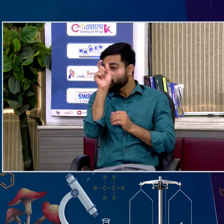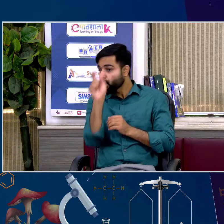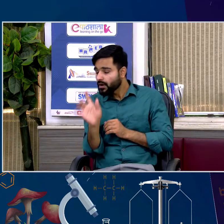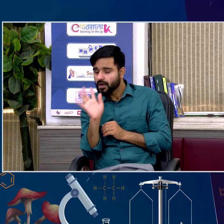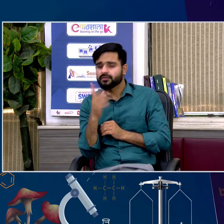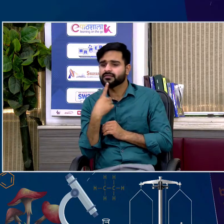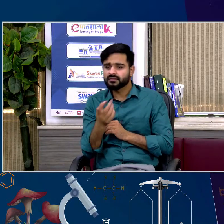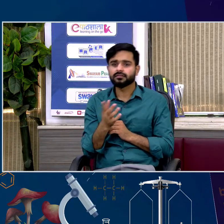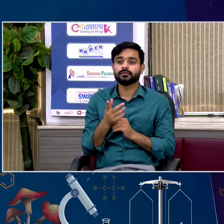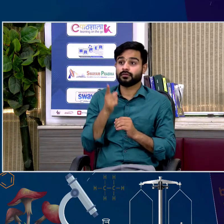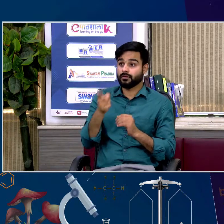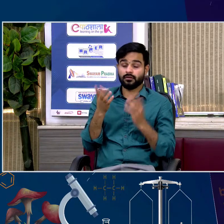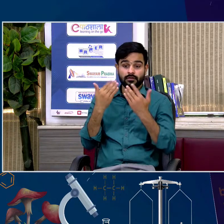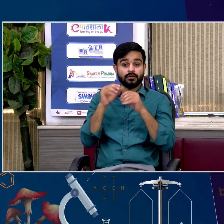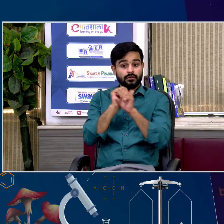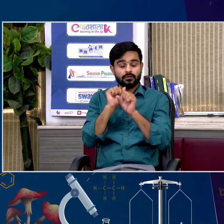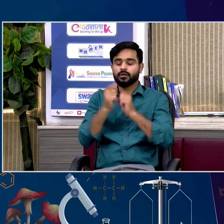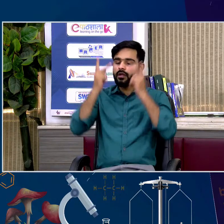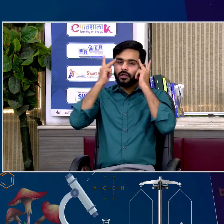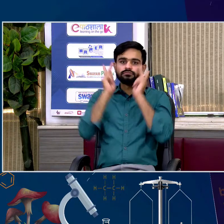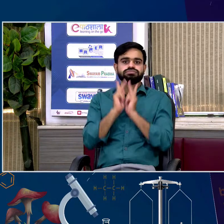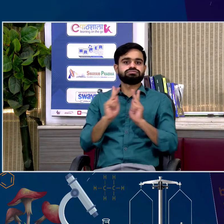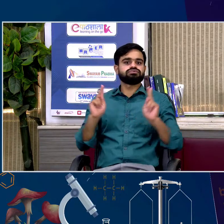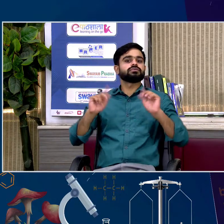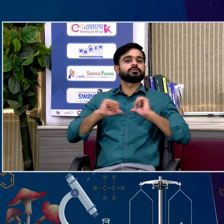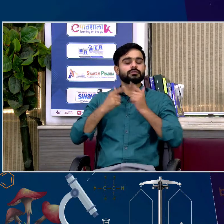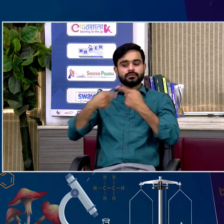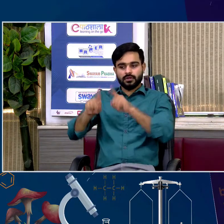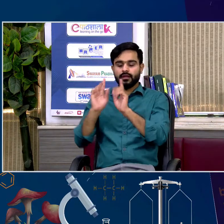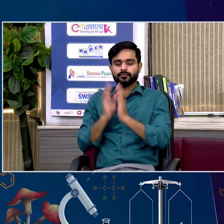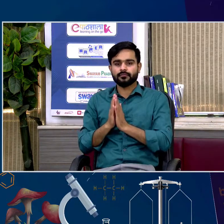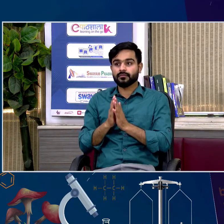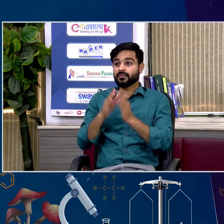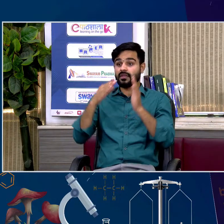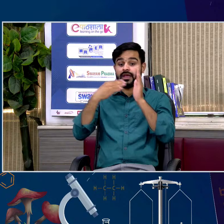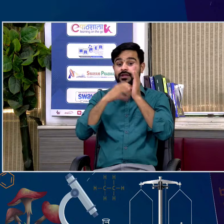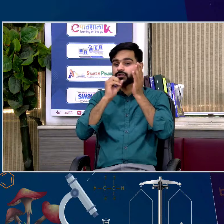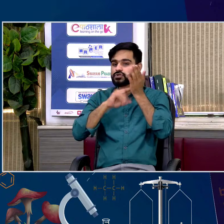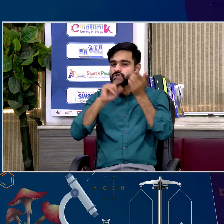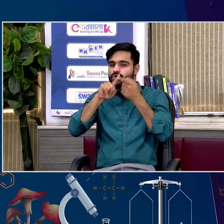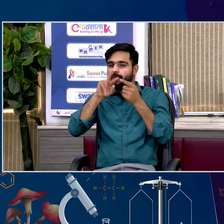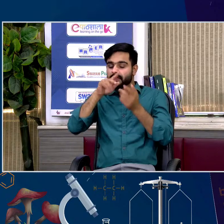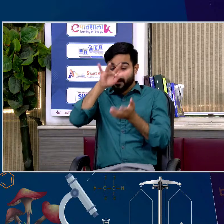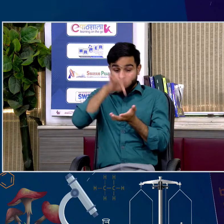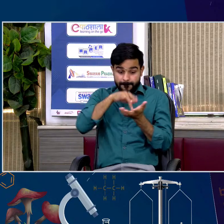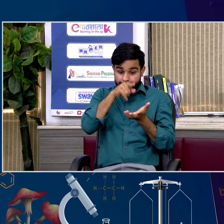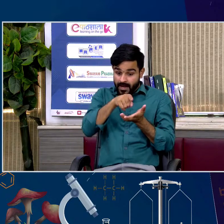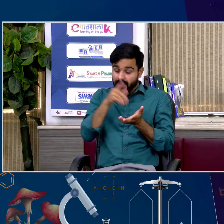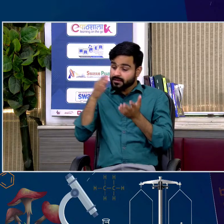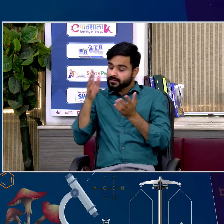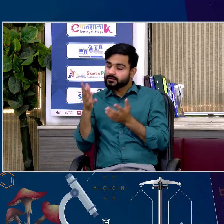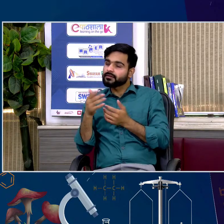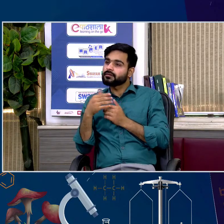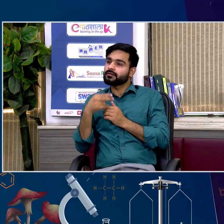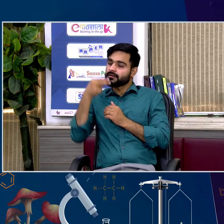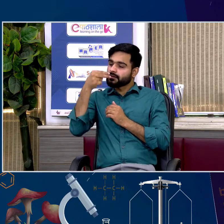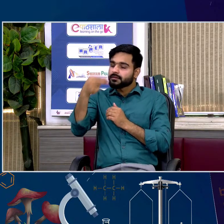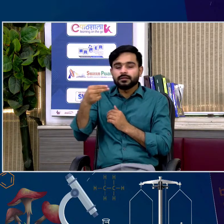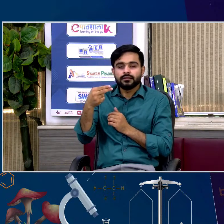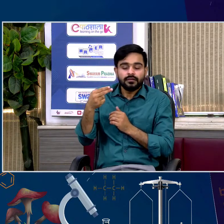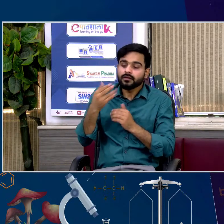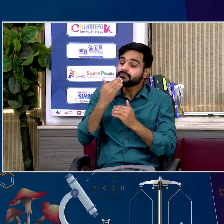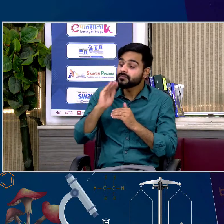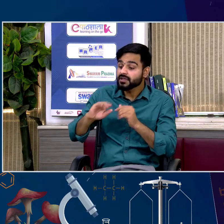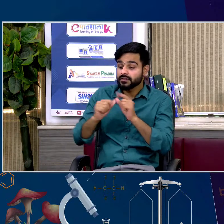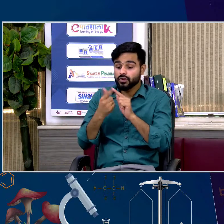squeezing so that he's able to relax himself. This is a zone that is not just used for or by an autistic